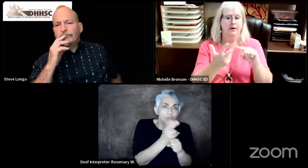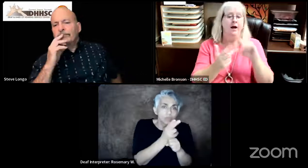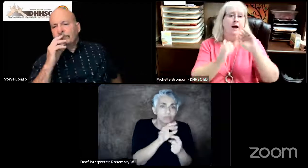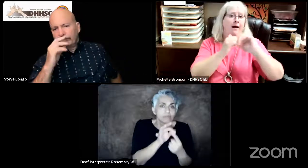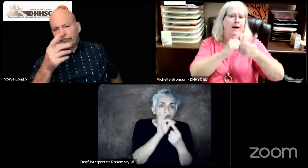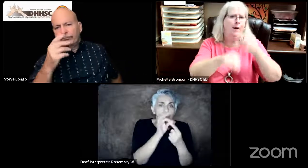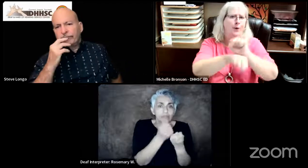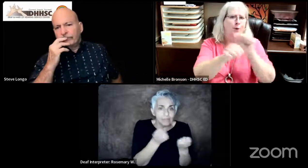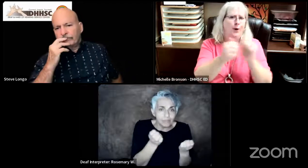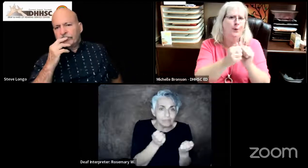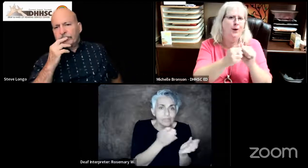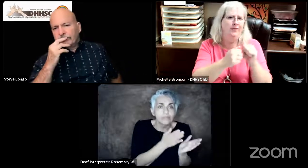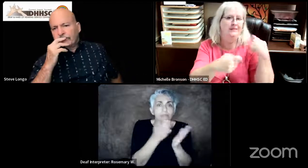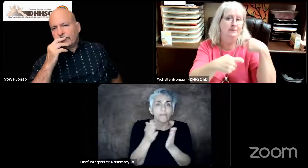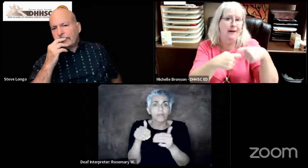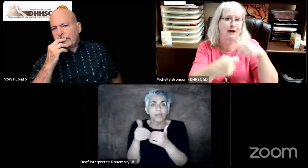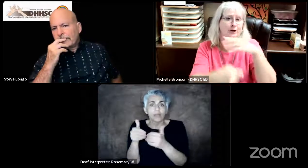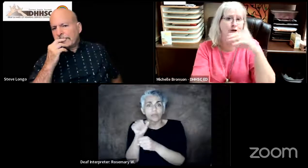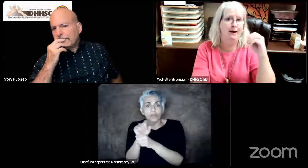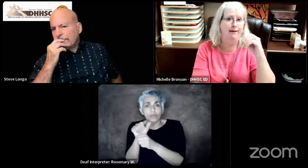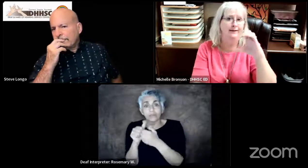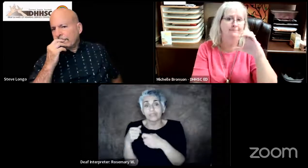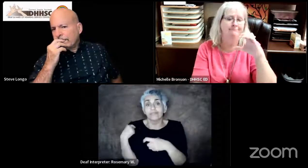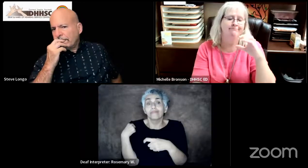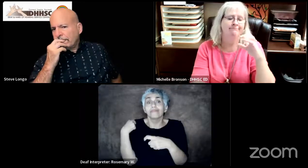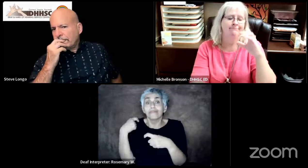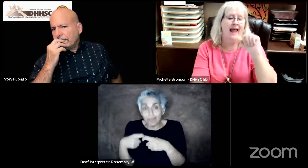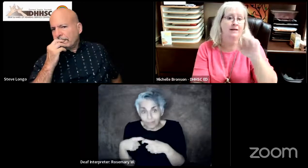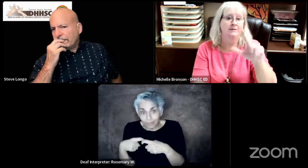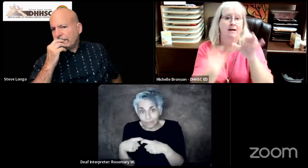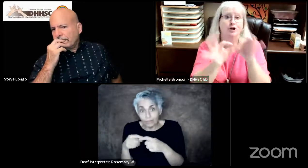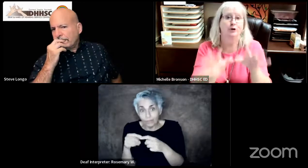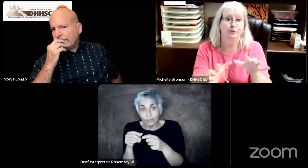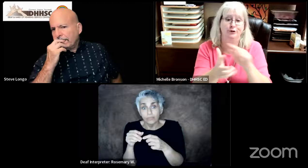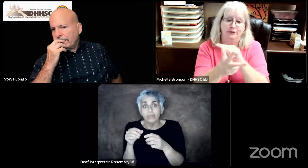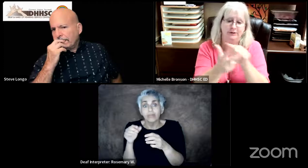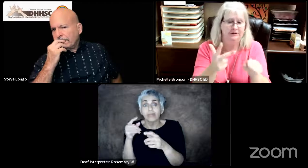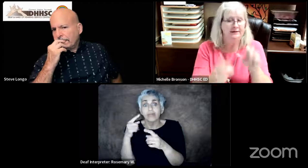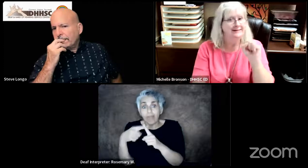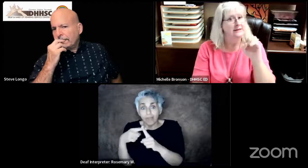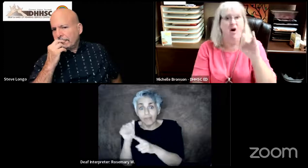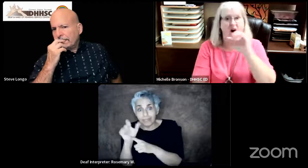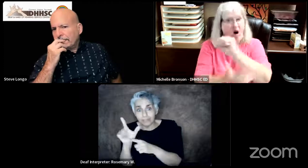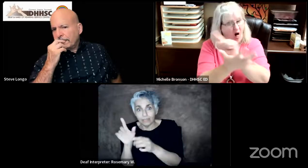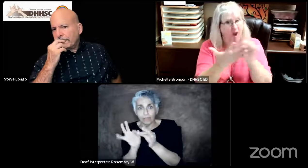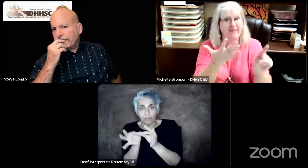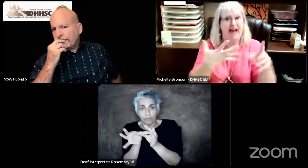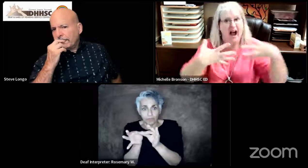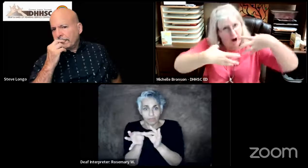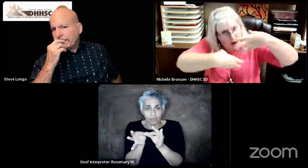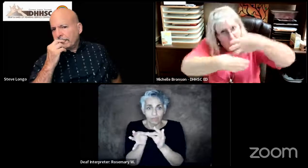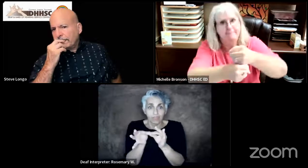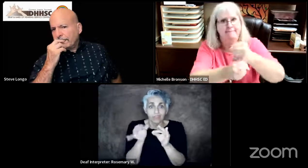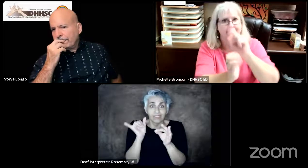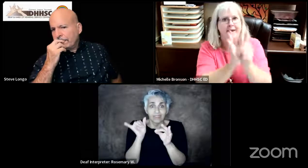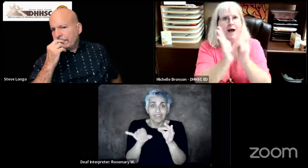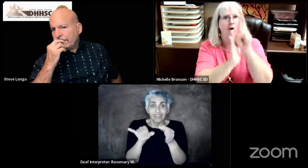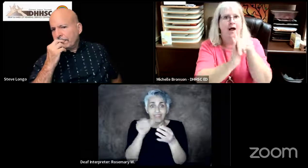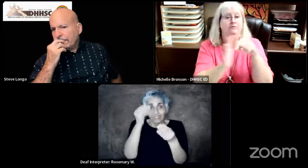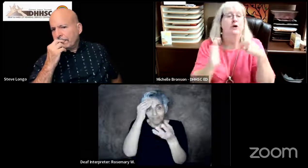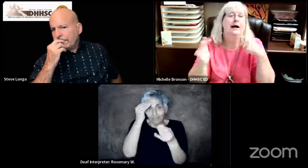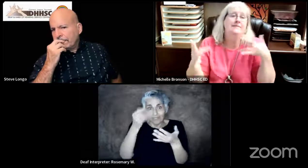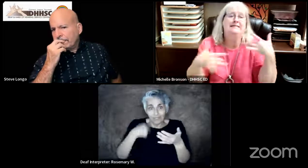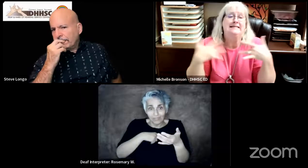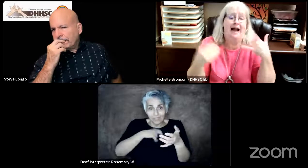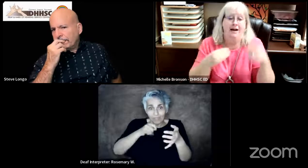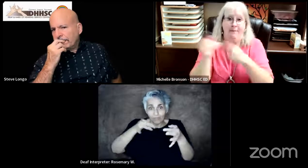implant. And how to work with Spanish and ASL interpreters. So all of that they